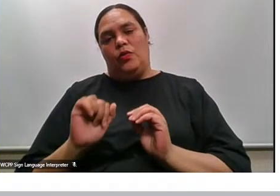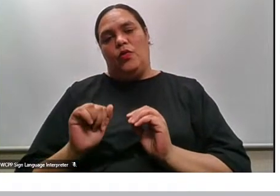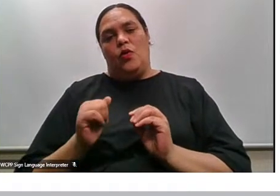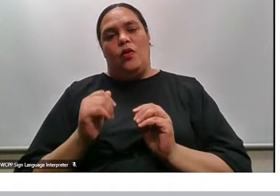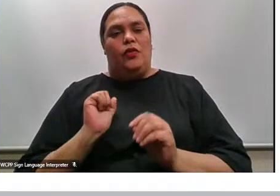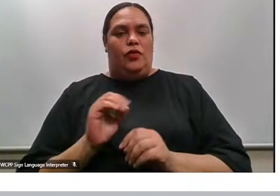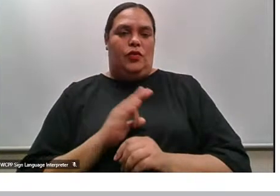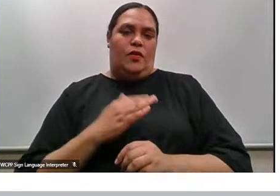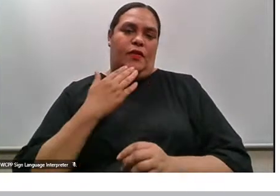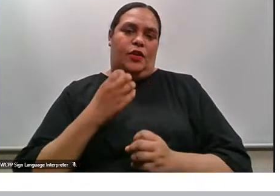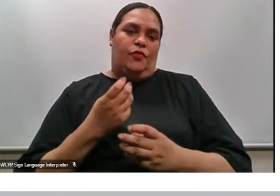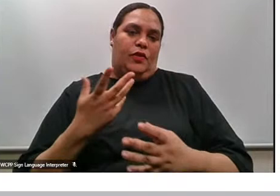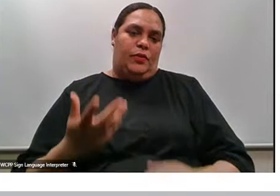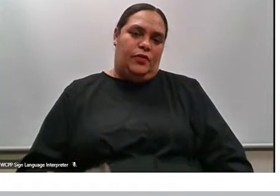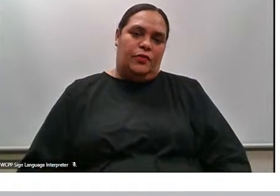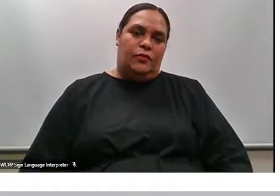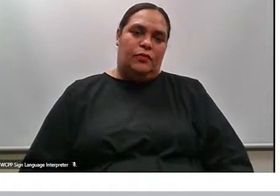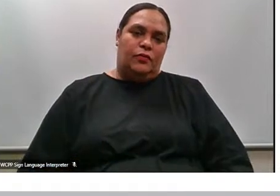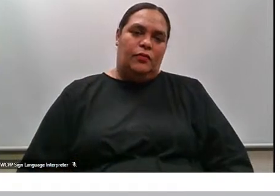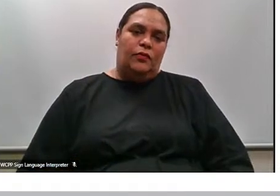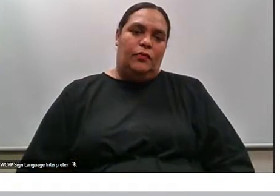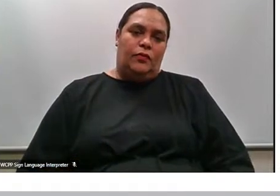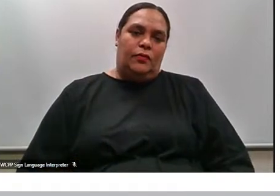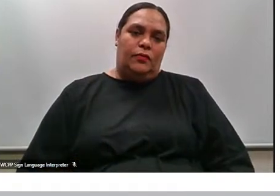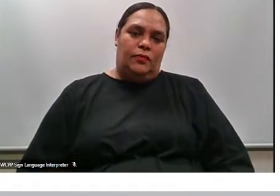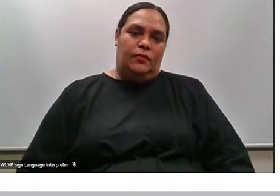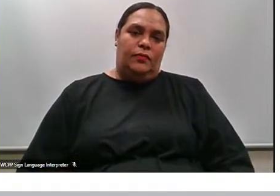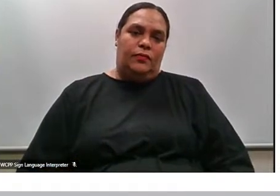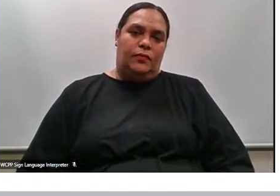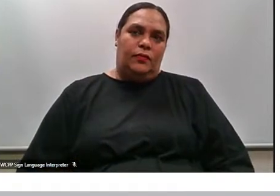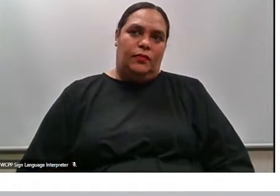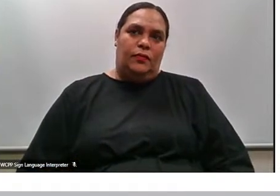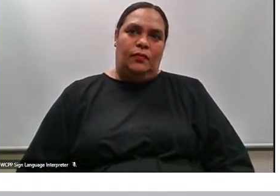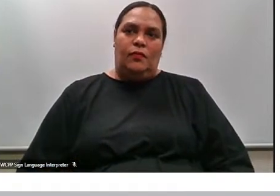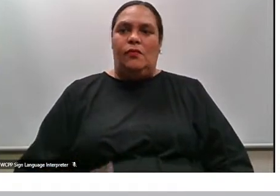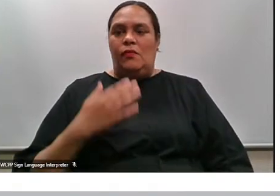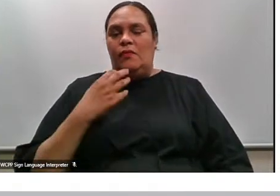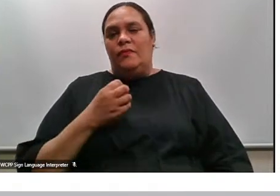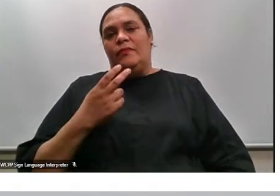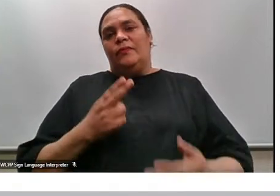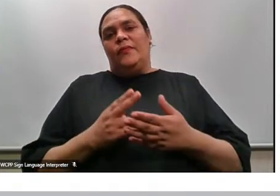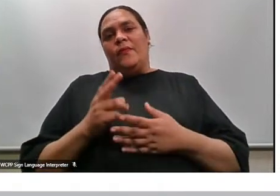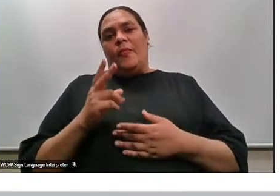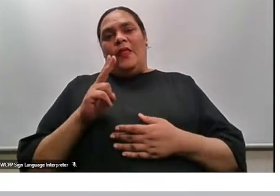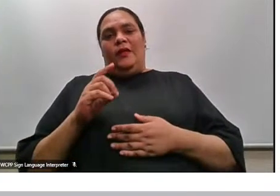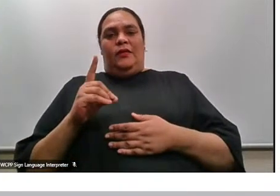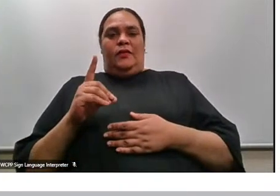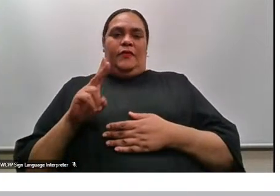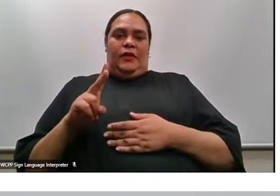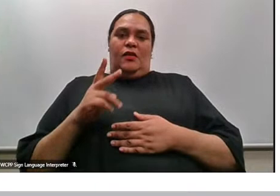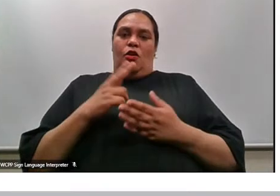staff. Thank you very much. Thank you very much, Honorable Van Steyn, Honorable Ngondlo.